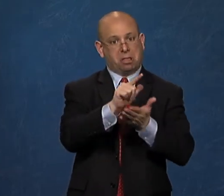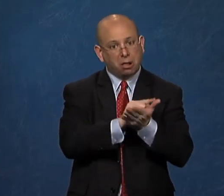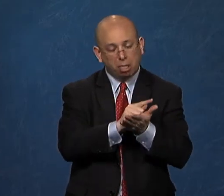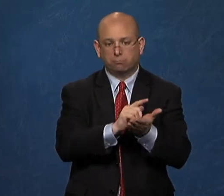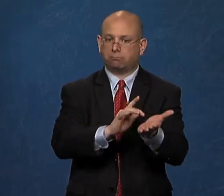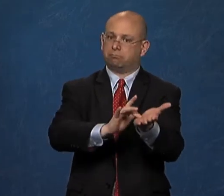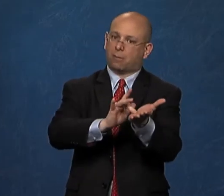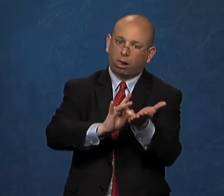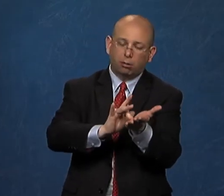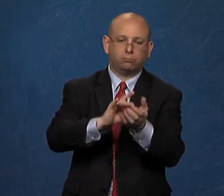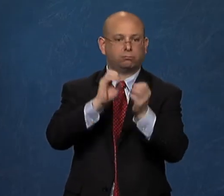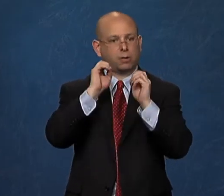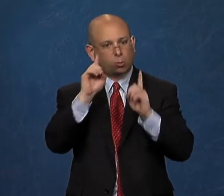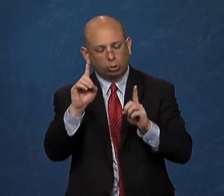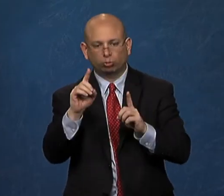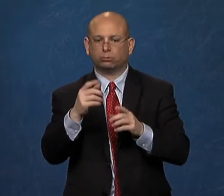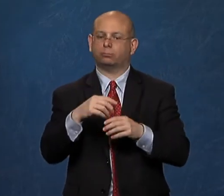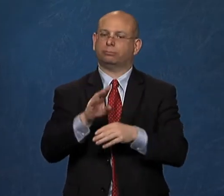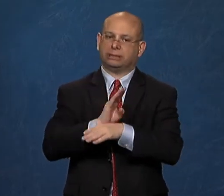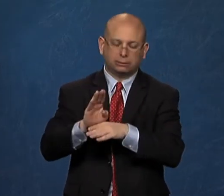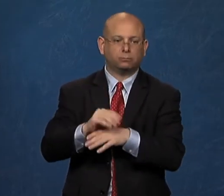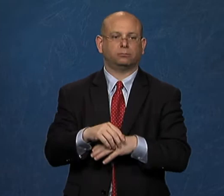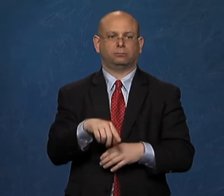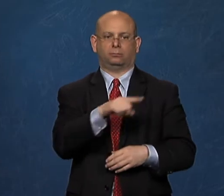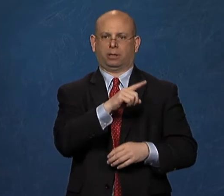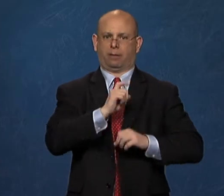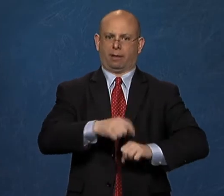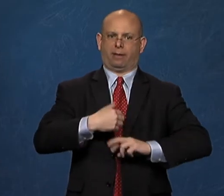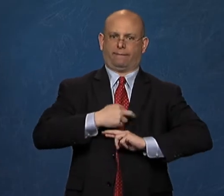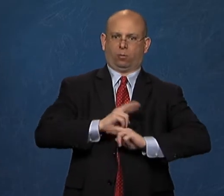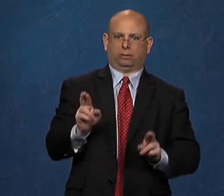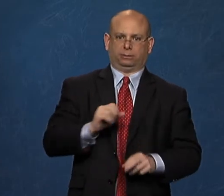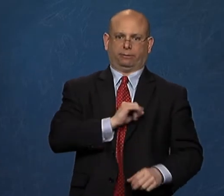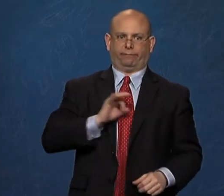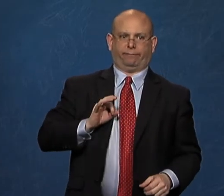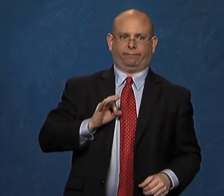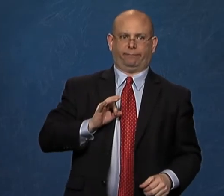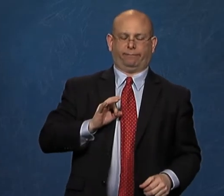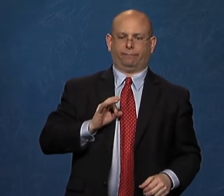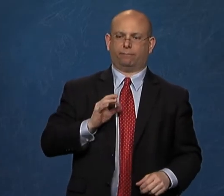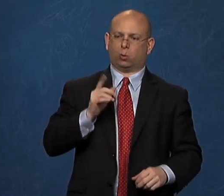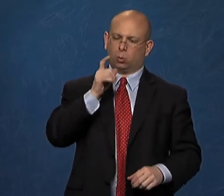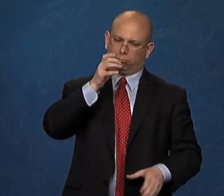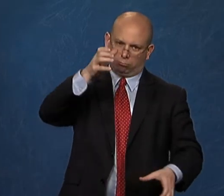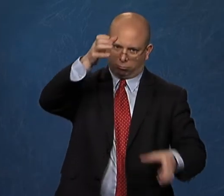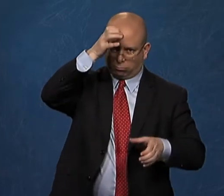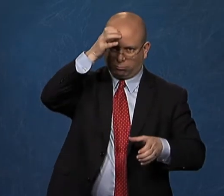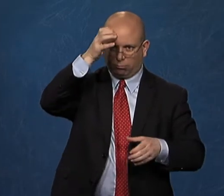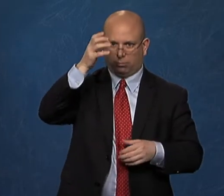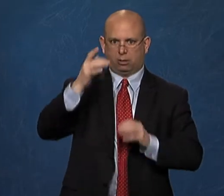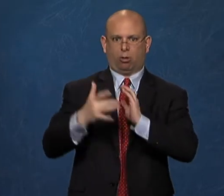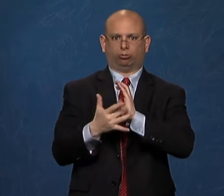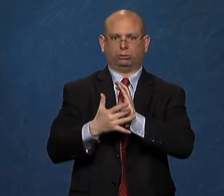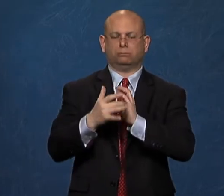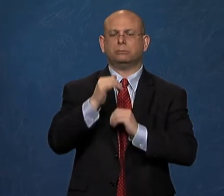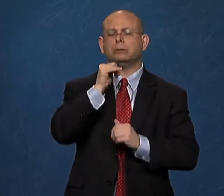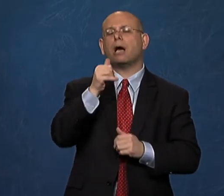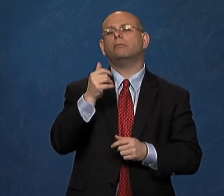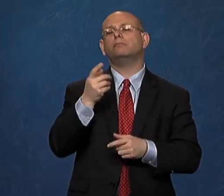clear images. But in legal, medical, educational, and employment settings, again, it's very important to have